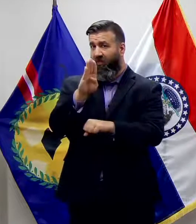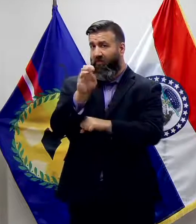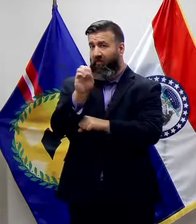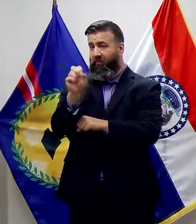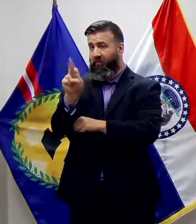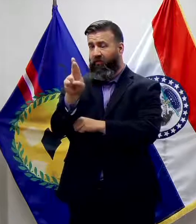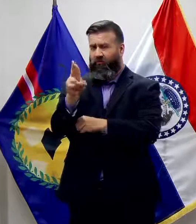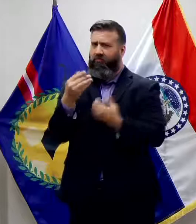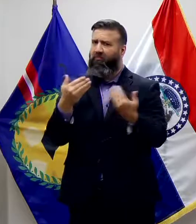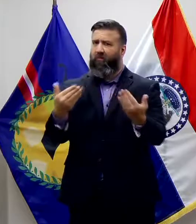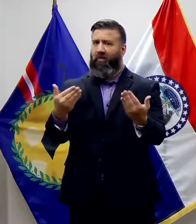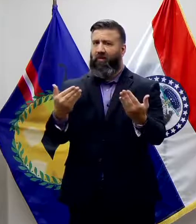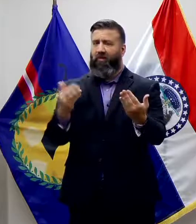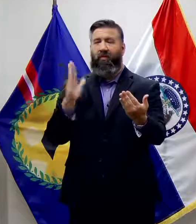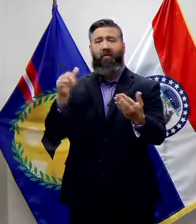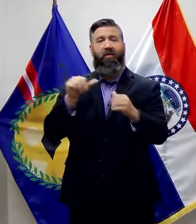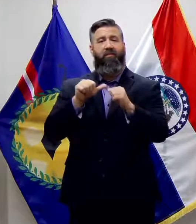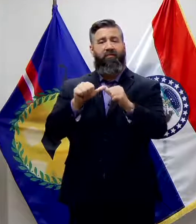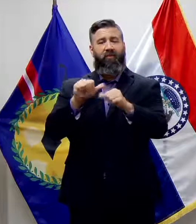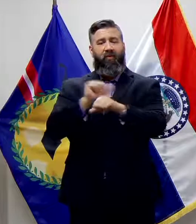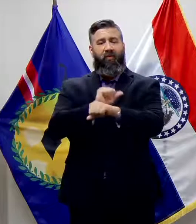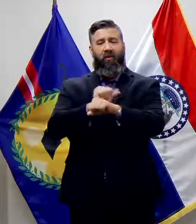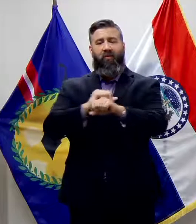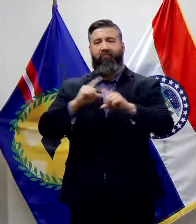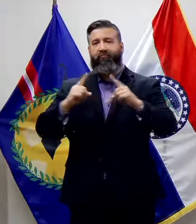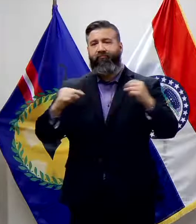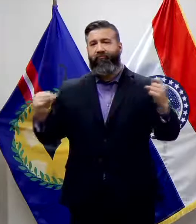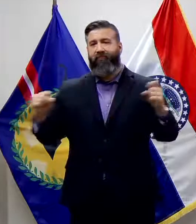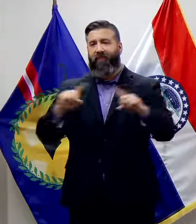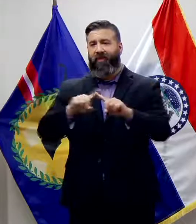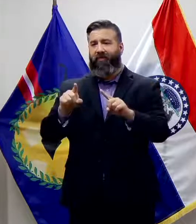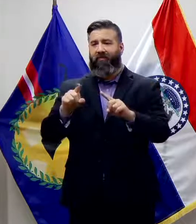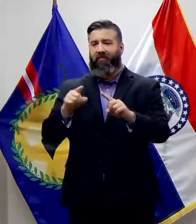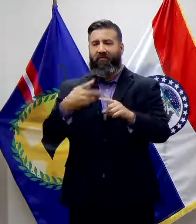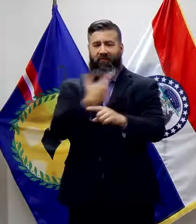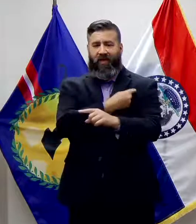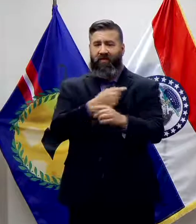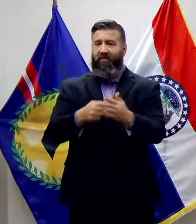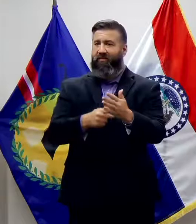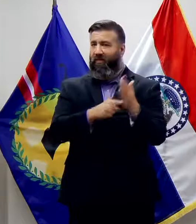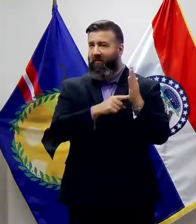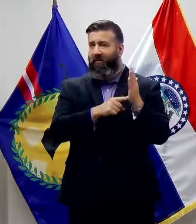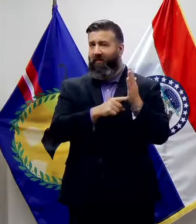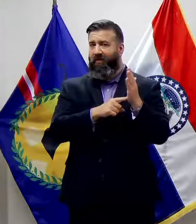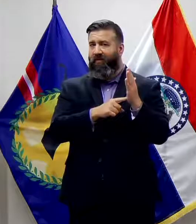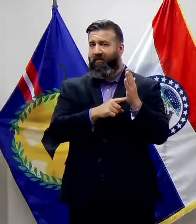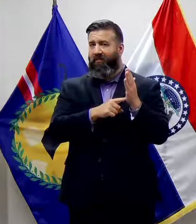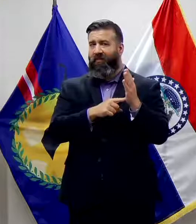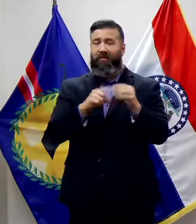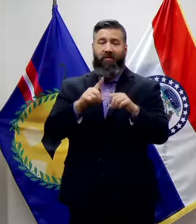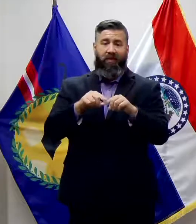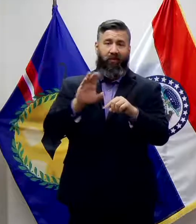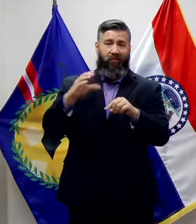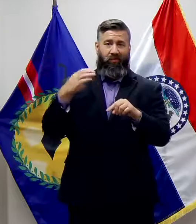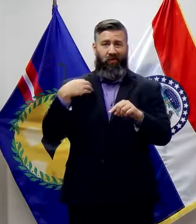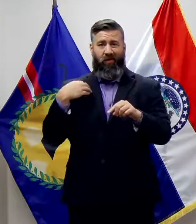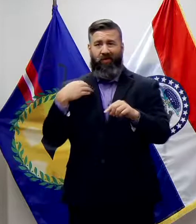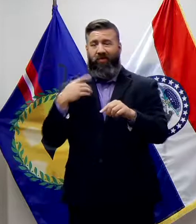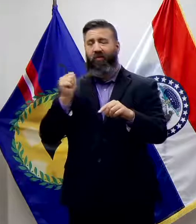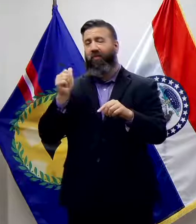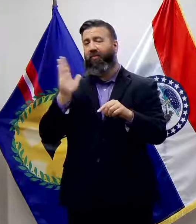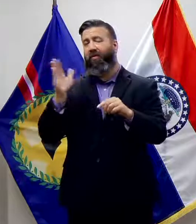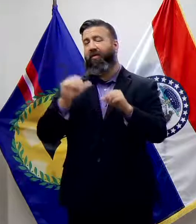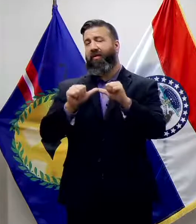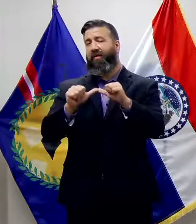And we'll continue to work. Various forms of vaccine mandates are now being applied depending on your employer. We'll continue that